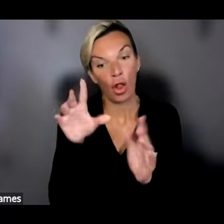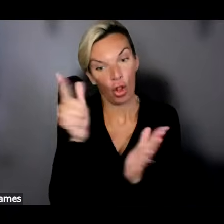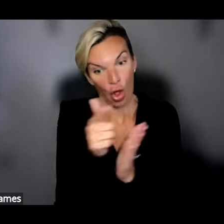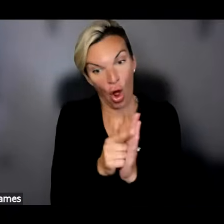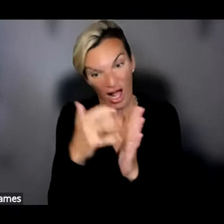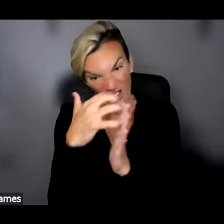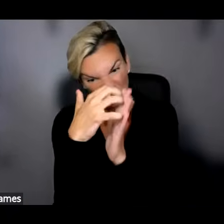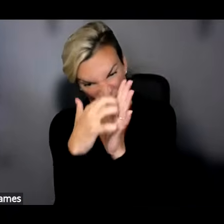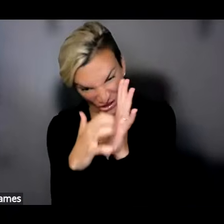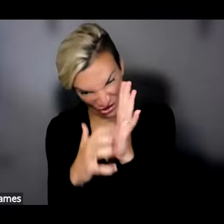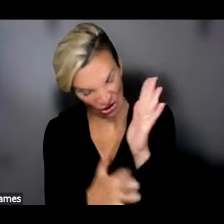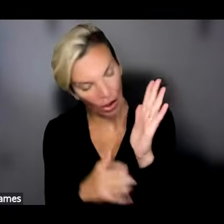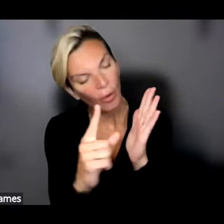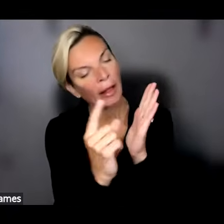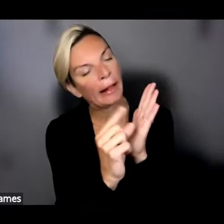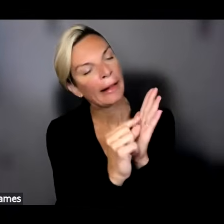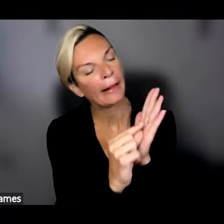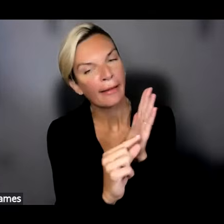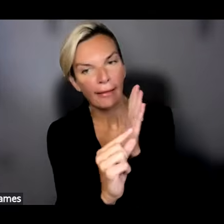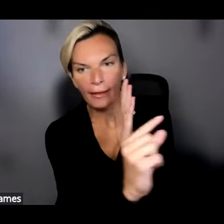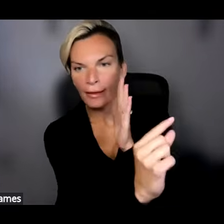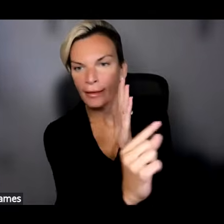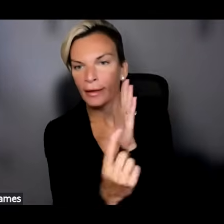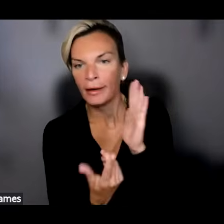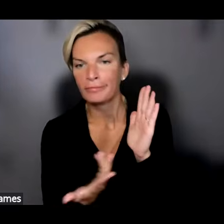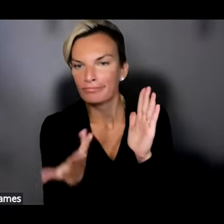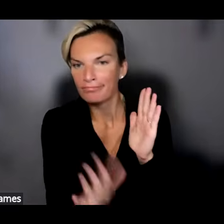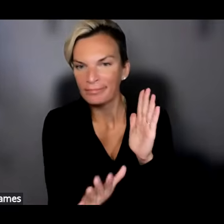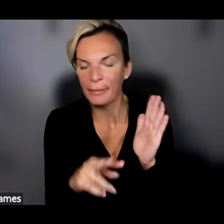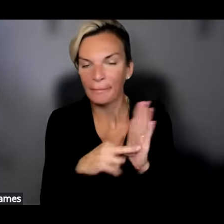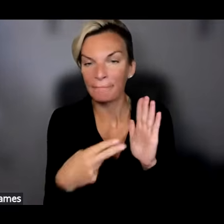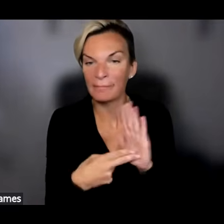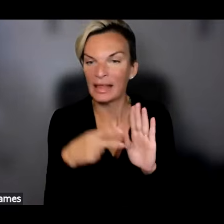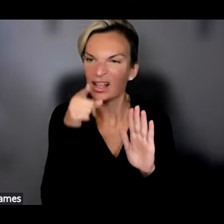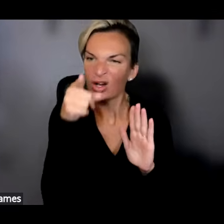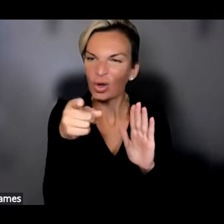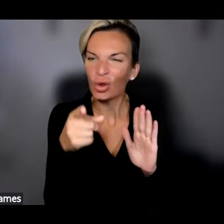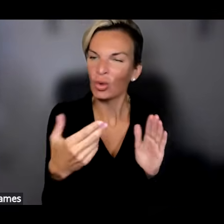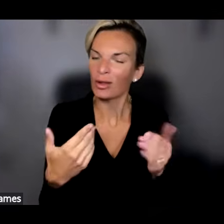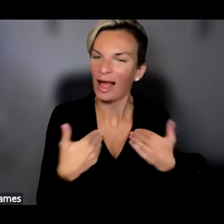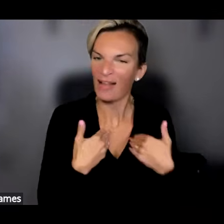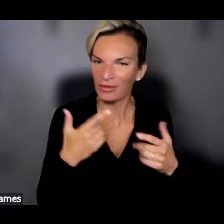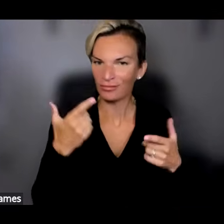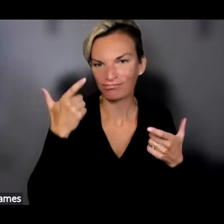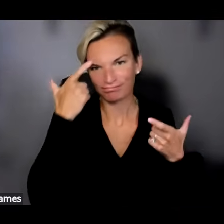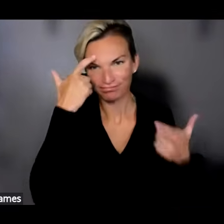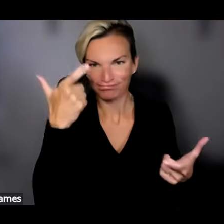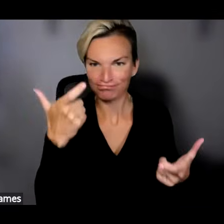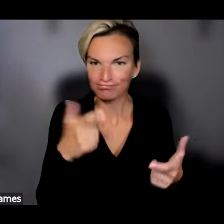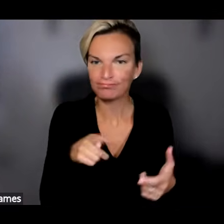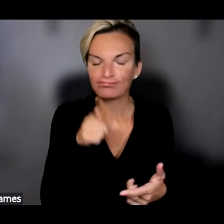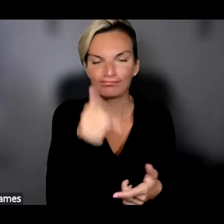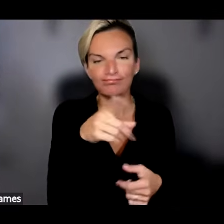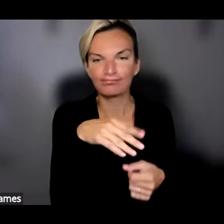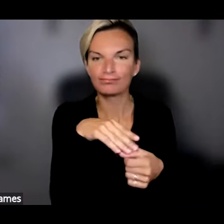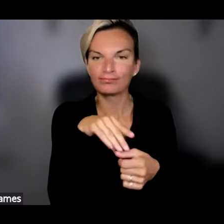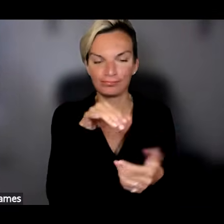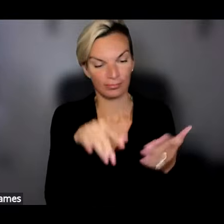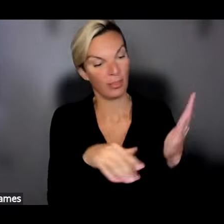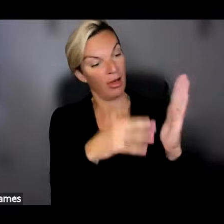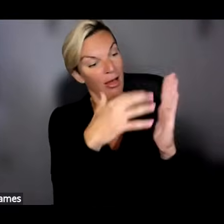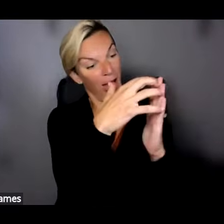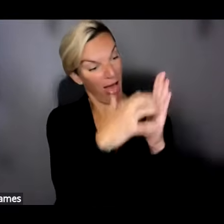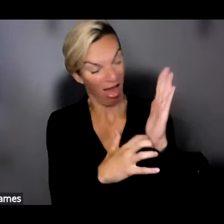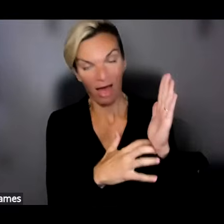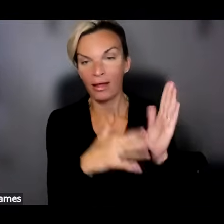that, you're putting your thumb on the scale, and we don't think that's appropriate, especially when those subject matters are